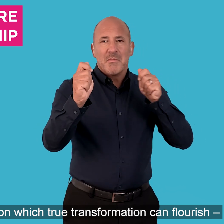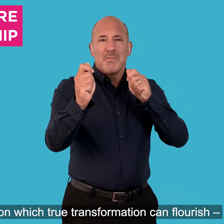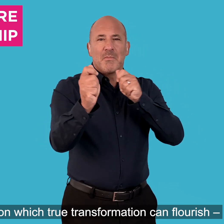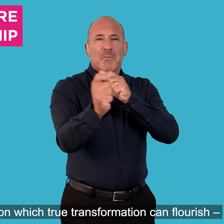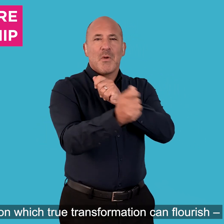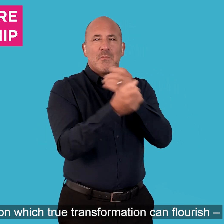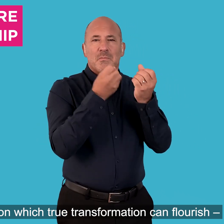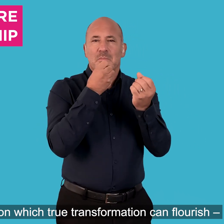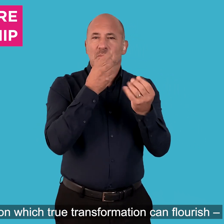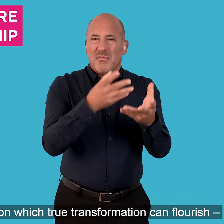flourish.